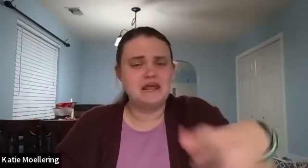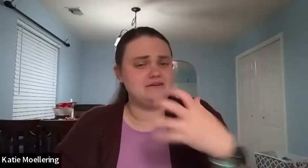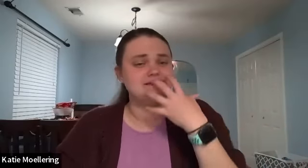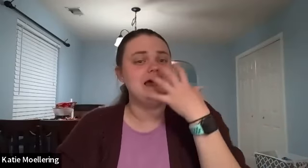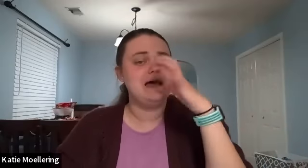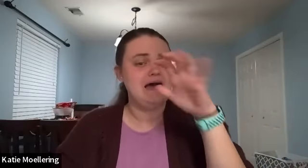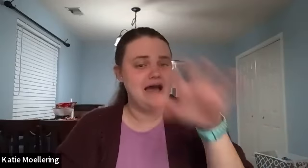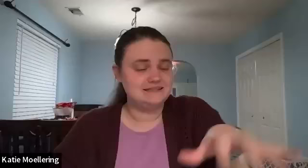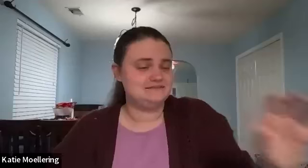out, hot.